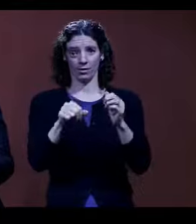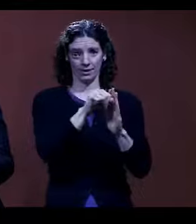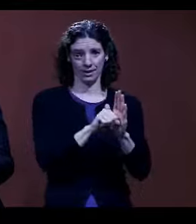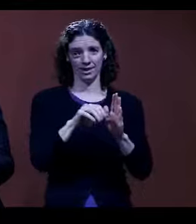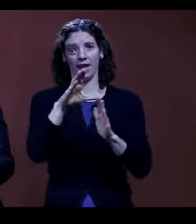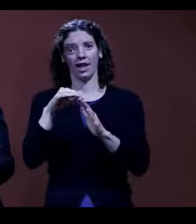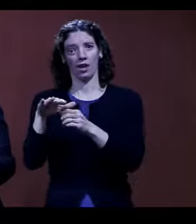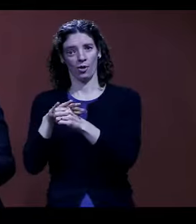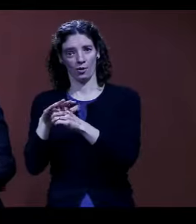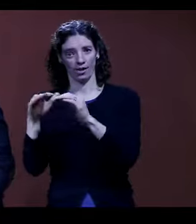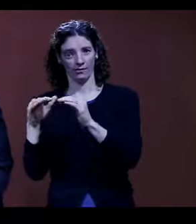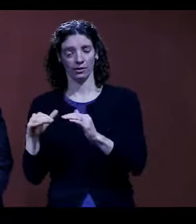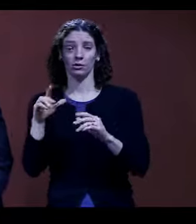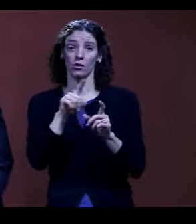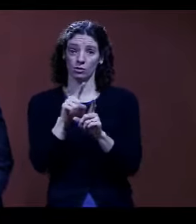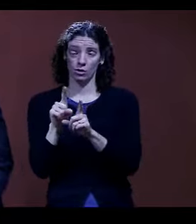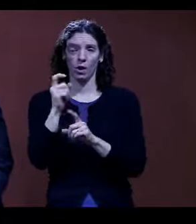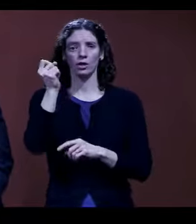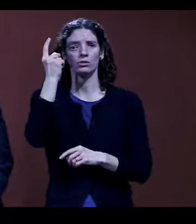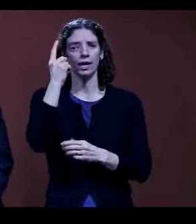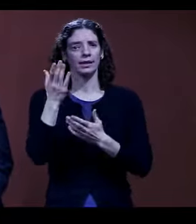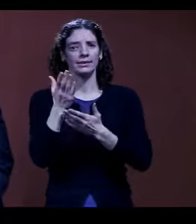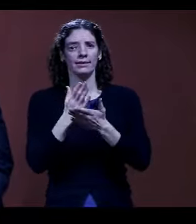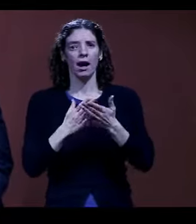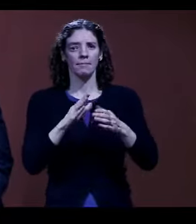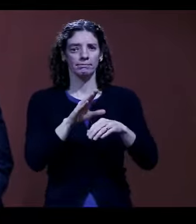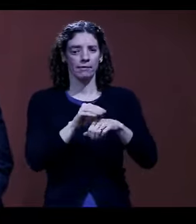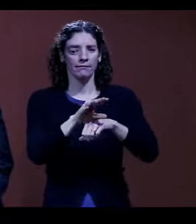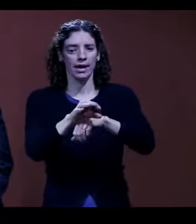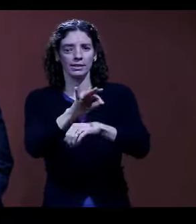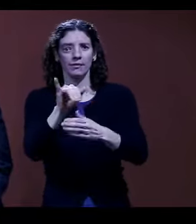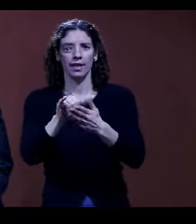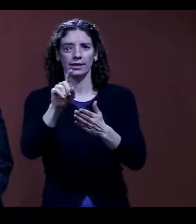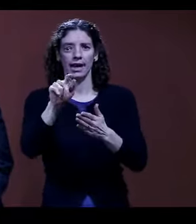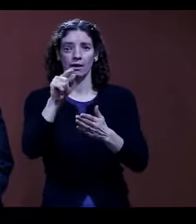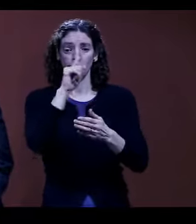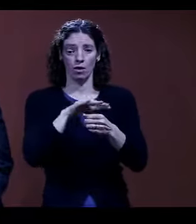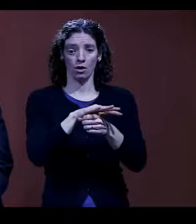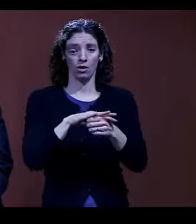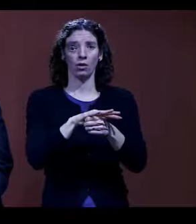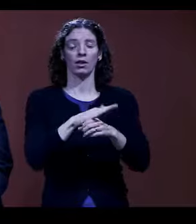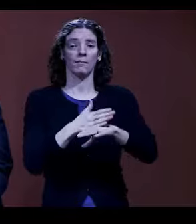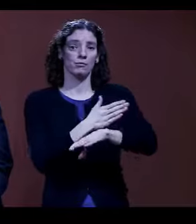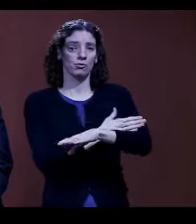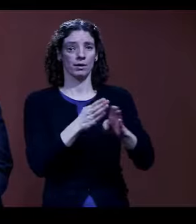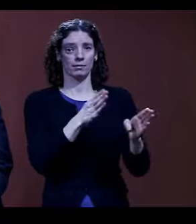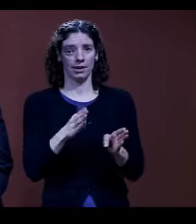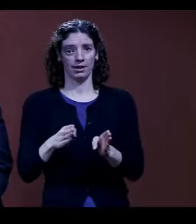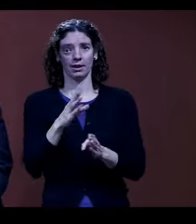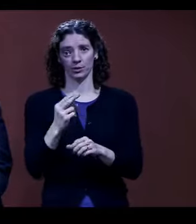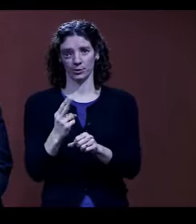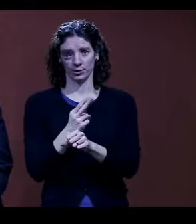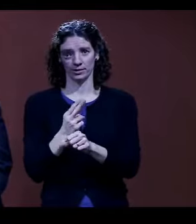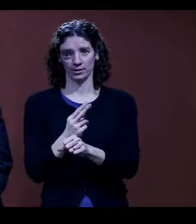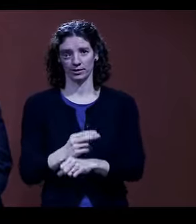levels. And then really understanding some implications of these data for local improvement, planning, and use.